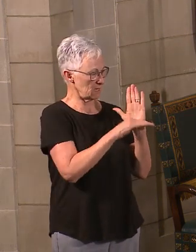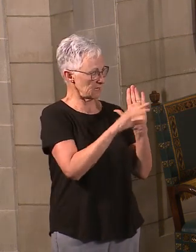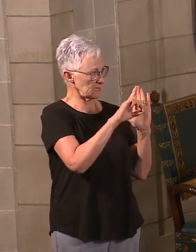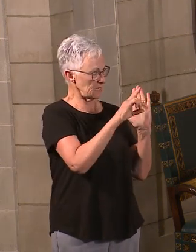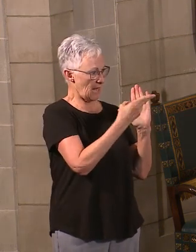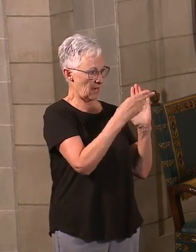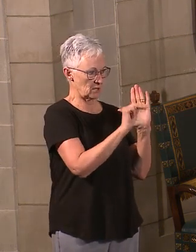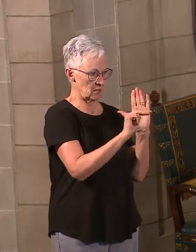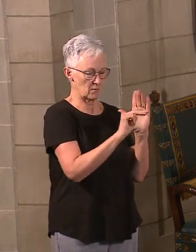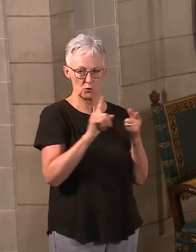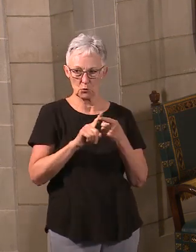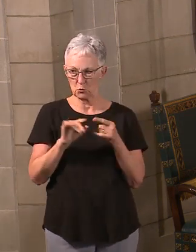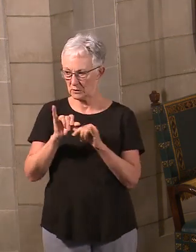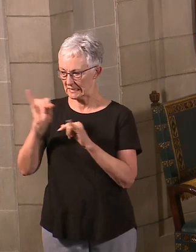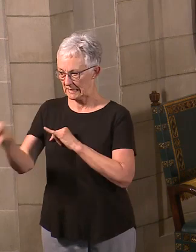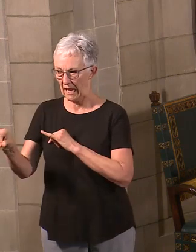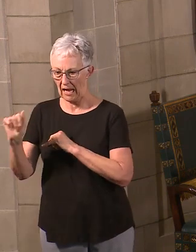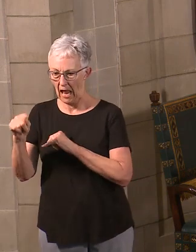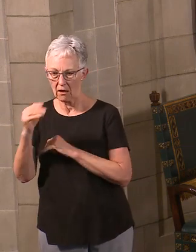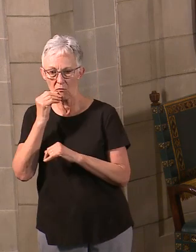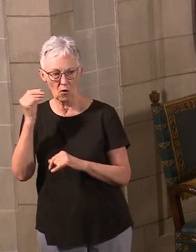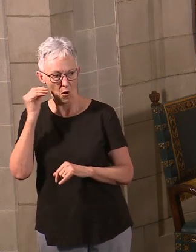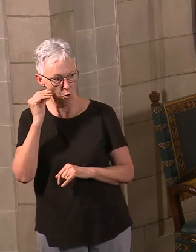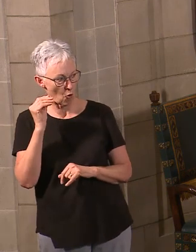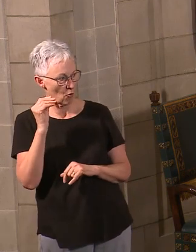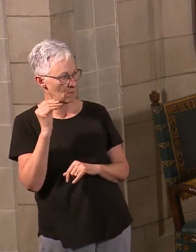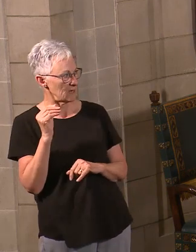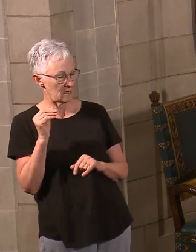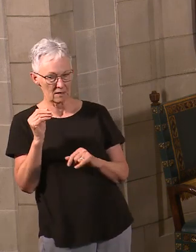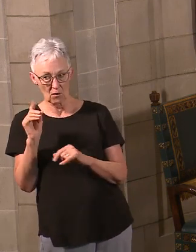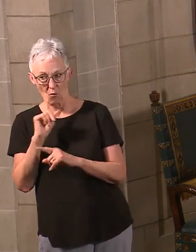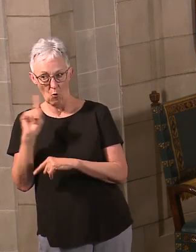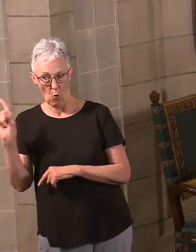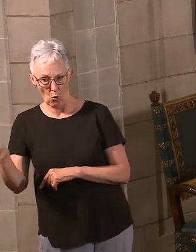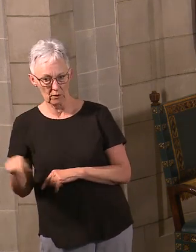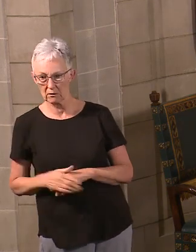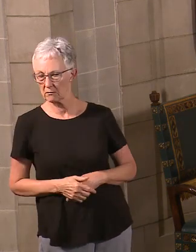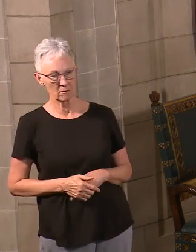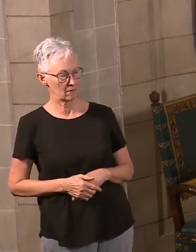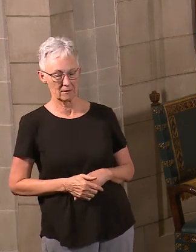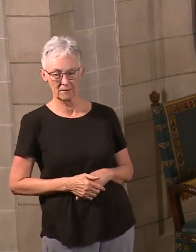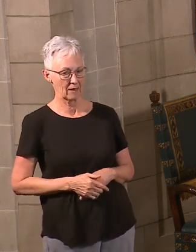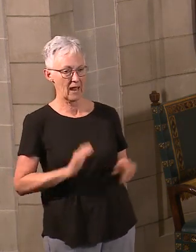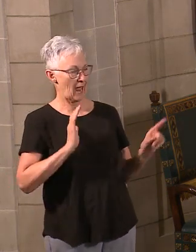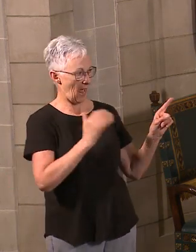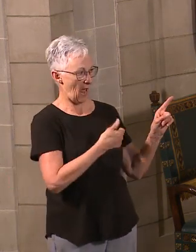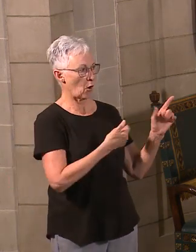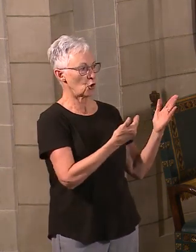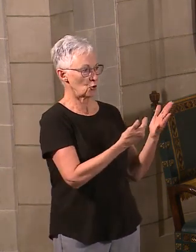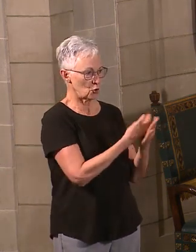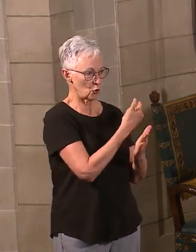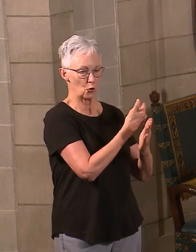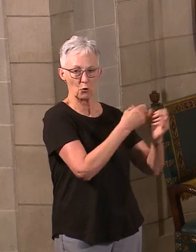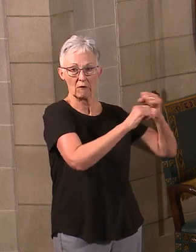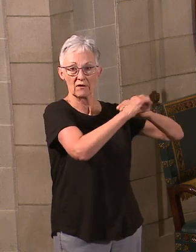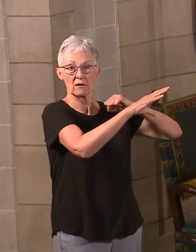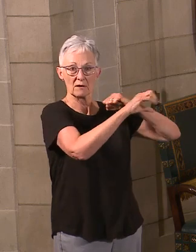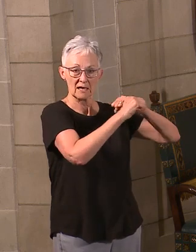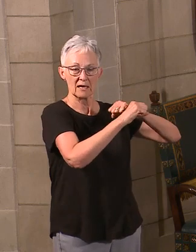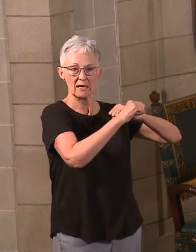simply because it may engender more significant compliance? Jack, we are saying our new campaign here, right? Stay home, stay healthy, stay connected. That's what this is